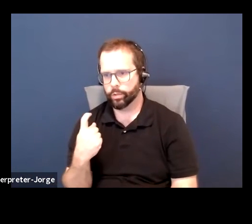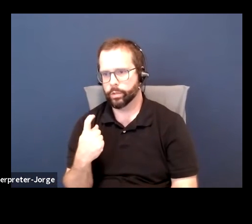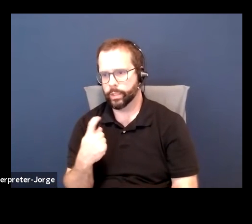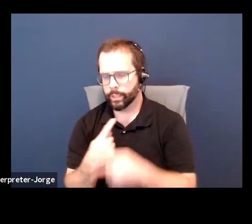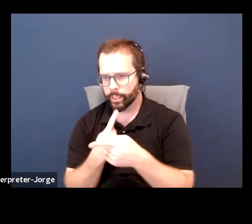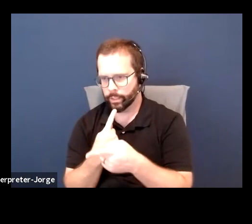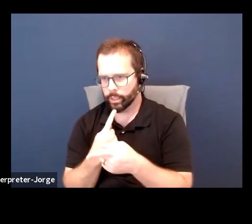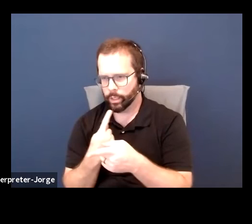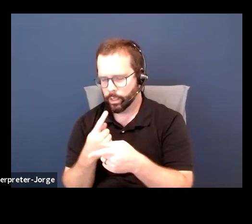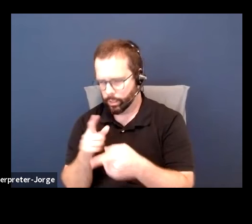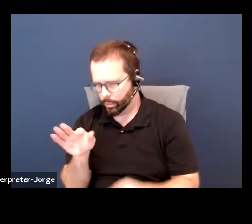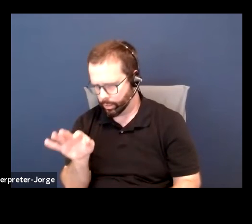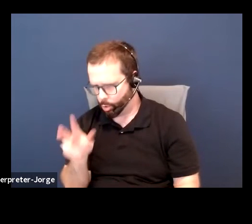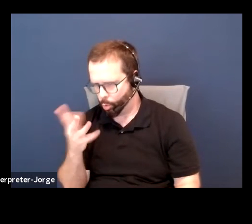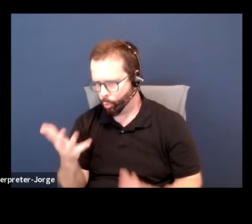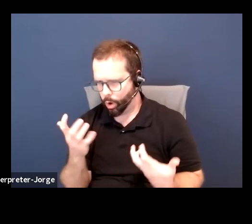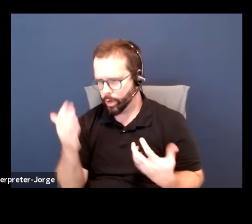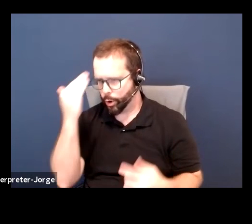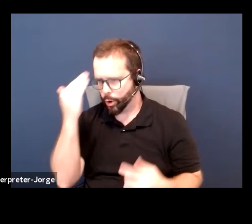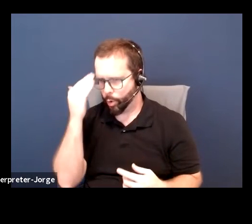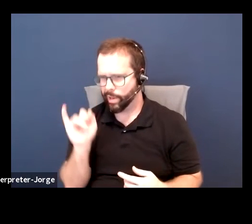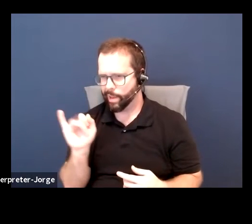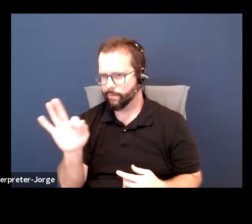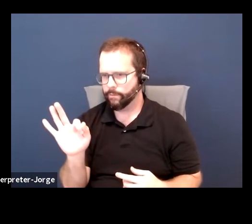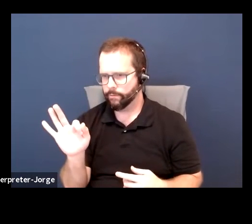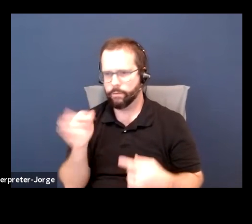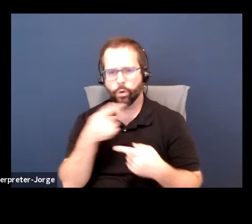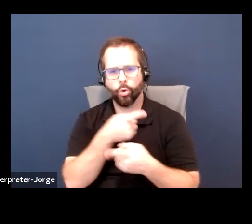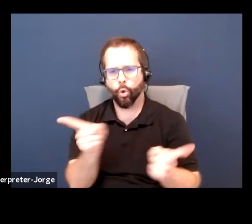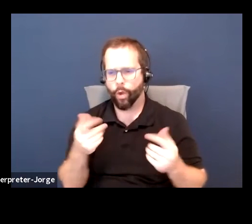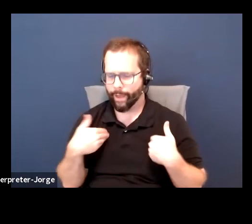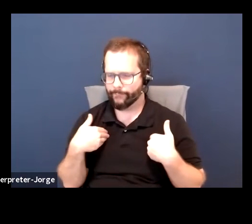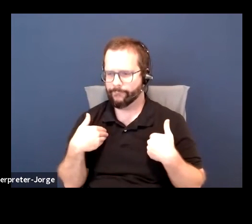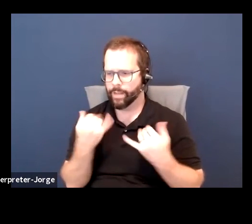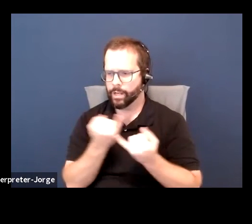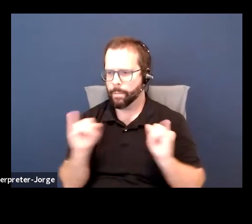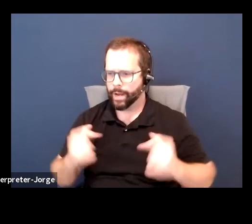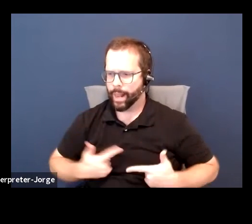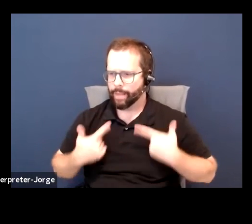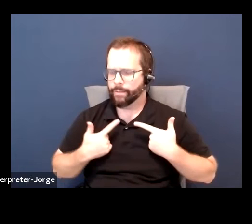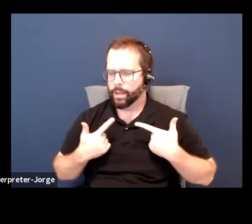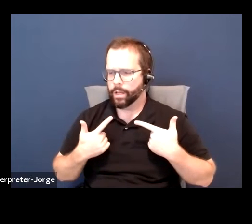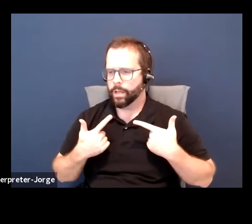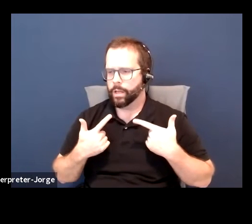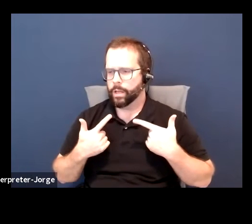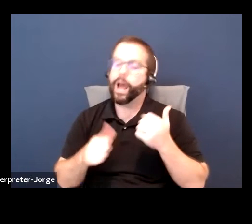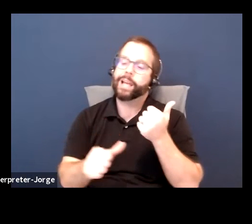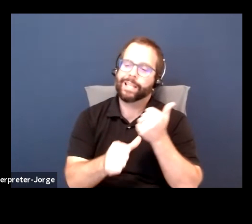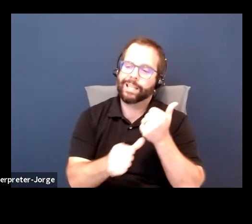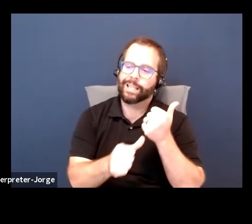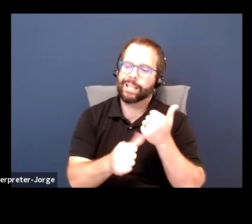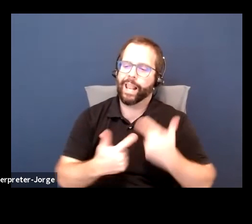She would like to know if you guys have independent living, assisted living facilities for a lot of